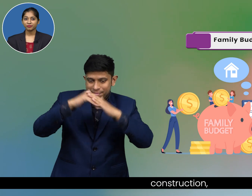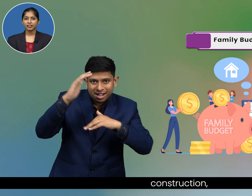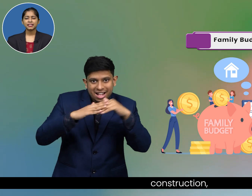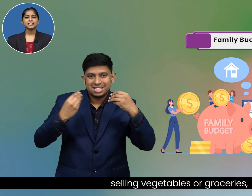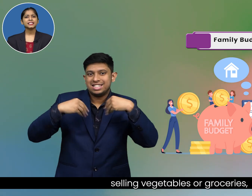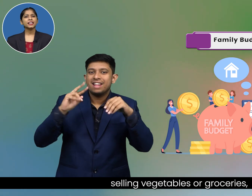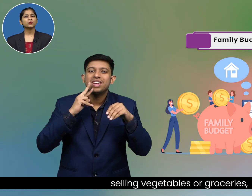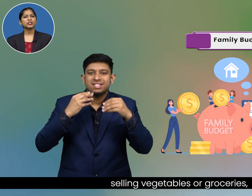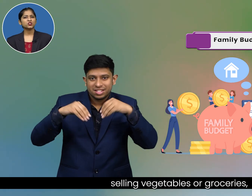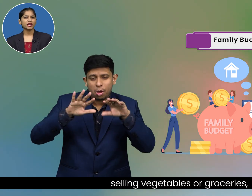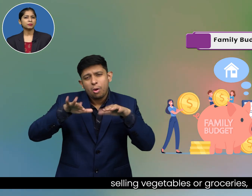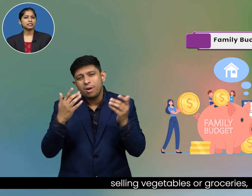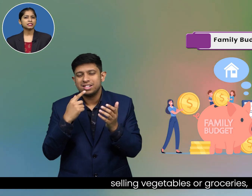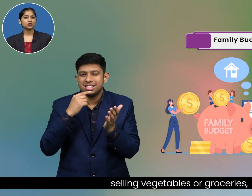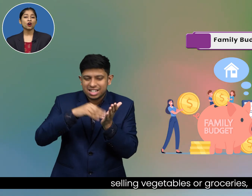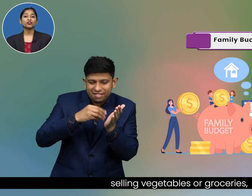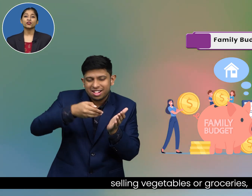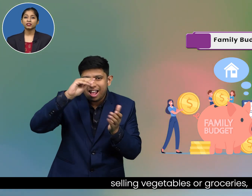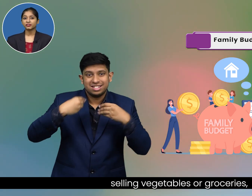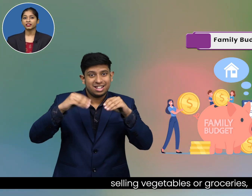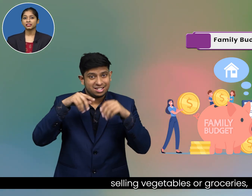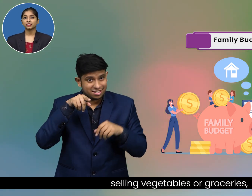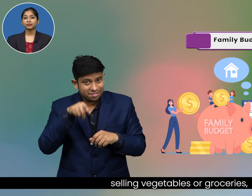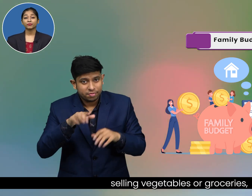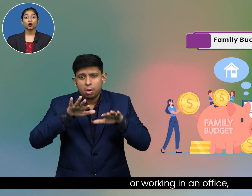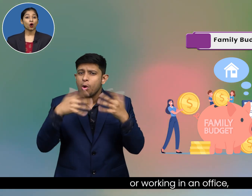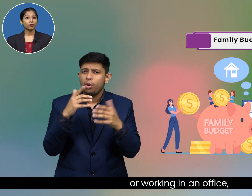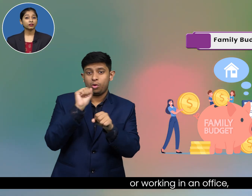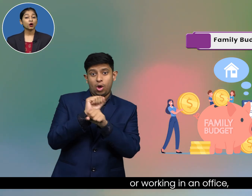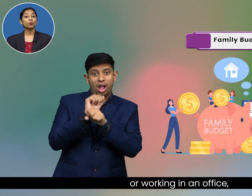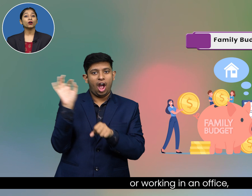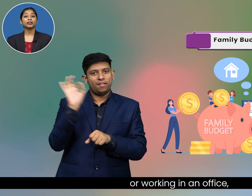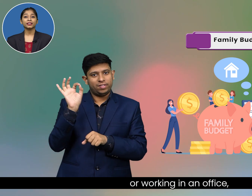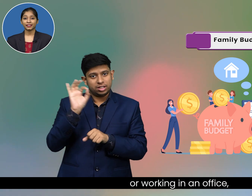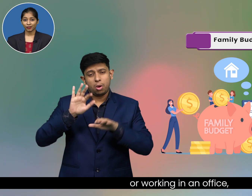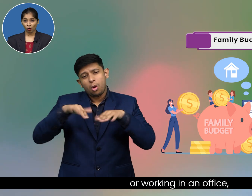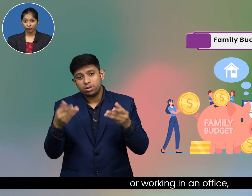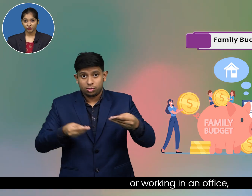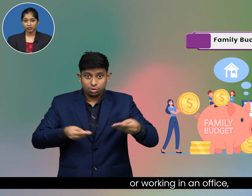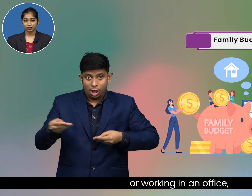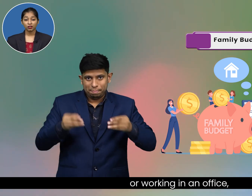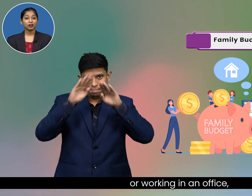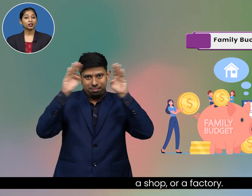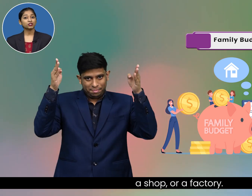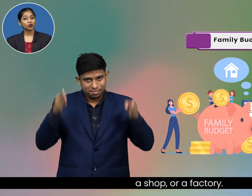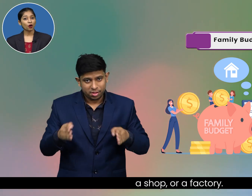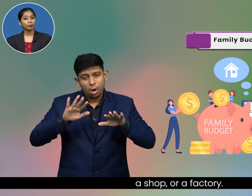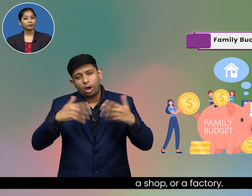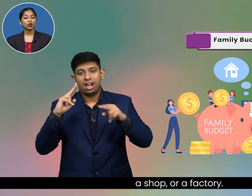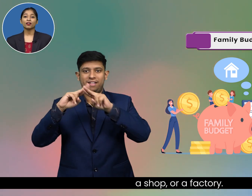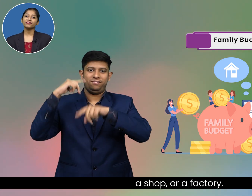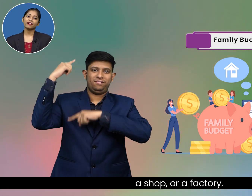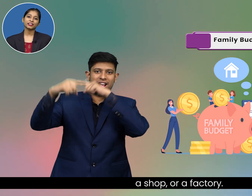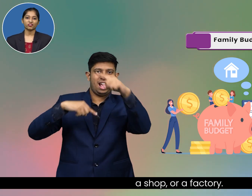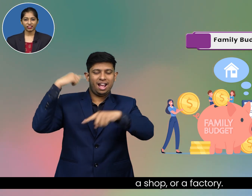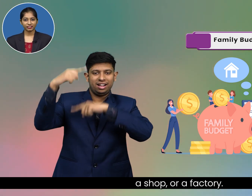construction, selling vegetables or groceries, or working in an office, a shop,